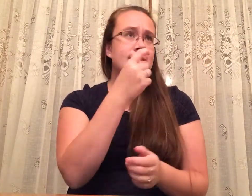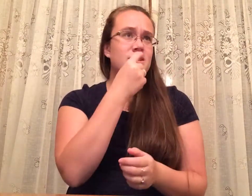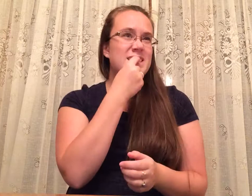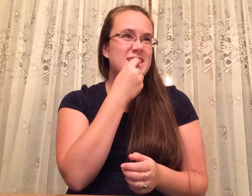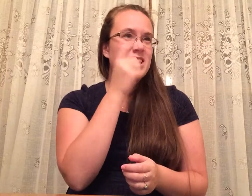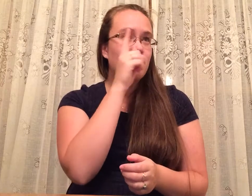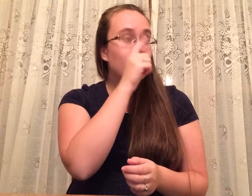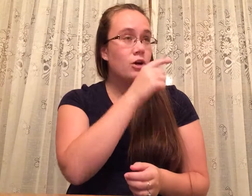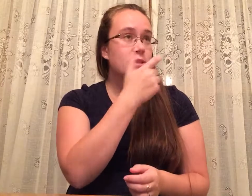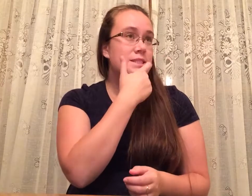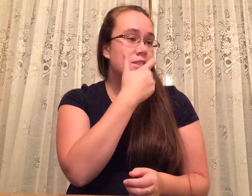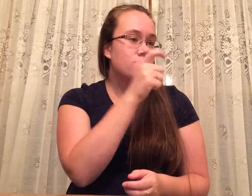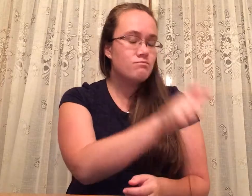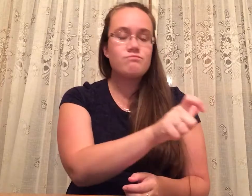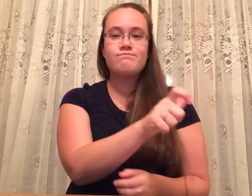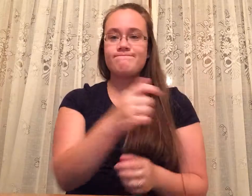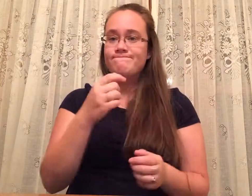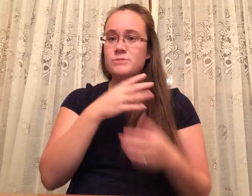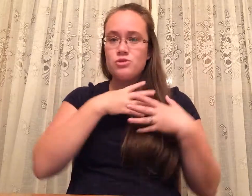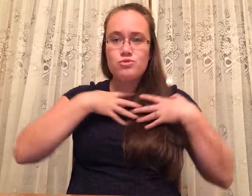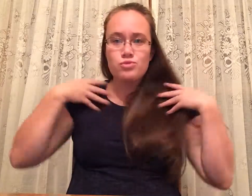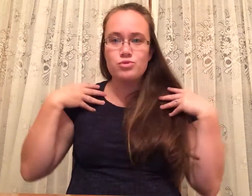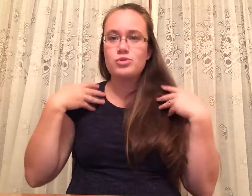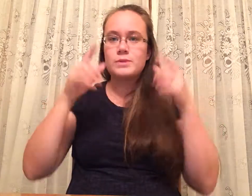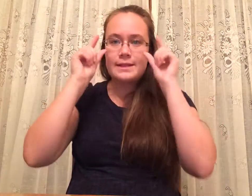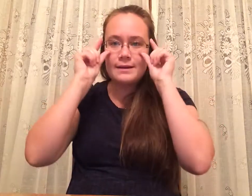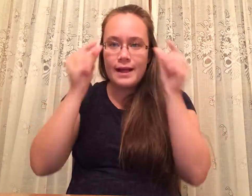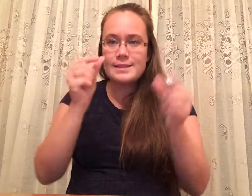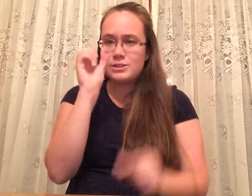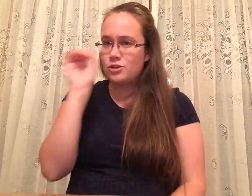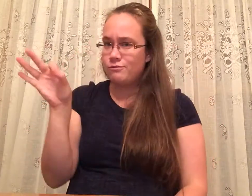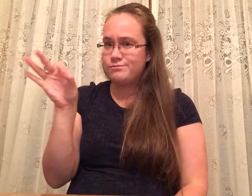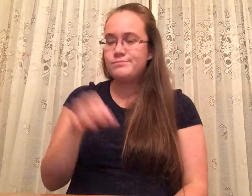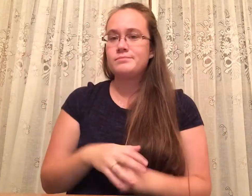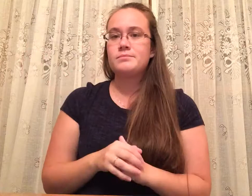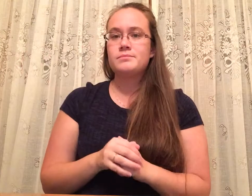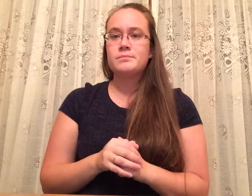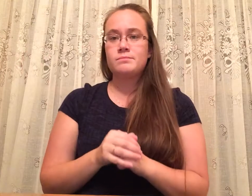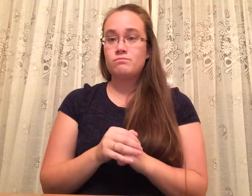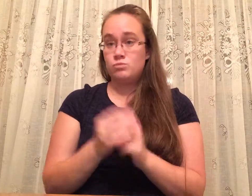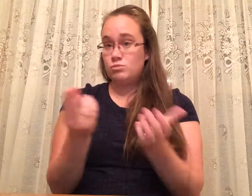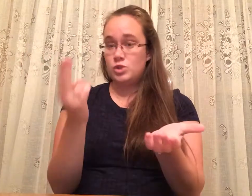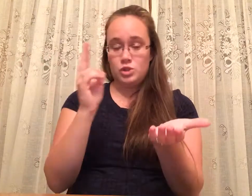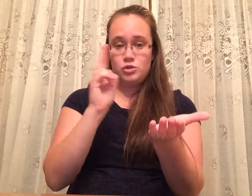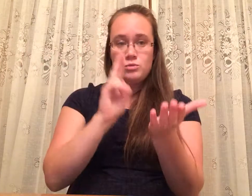need to be removed, as will any and all jewelry and glasses. You will then sign a consent form to confirm your